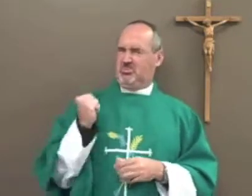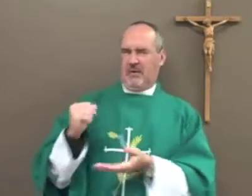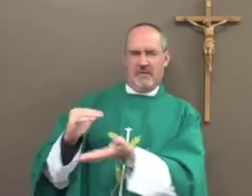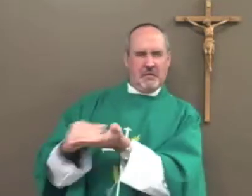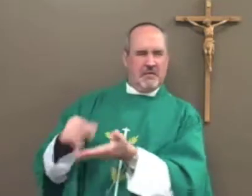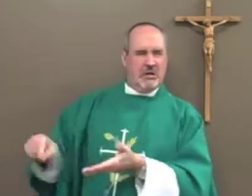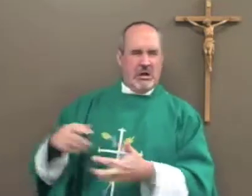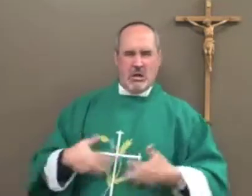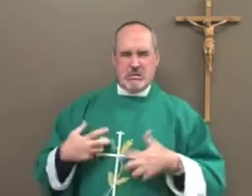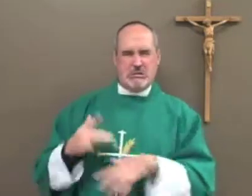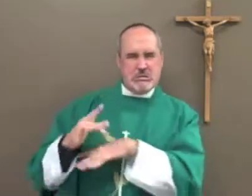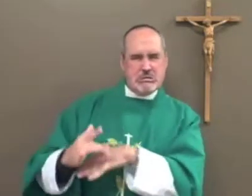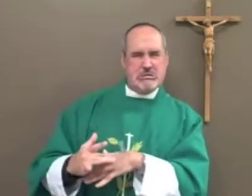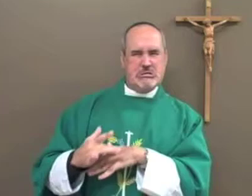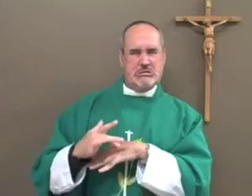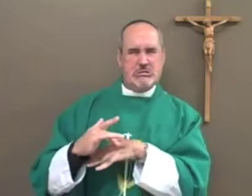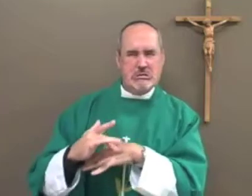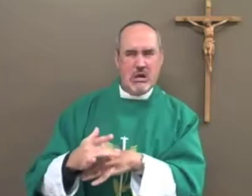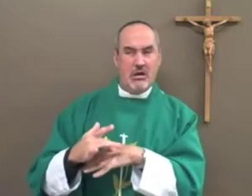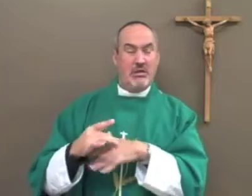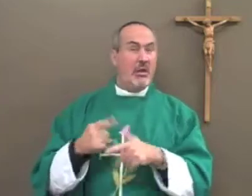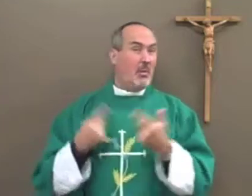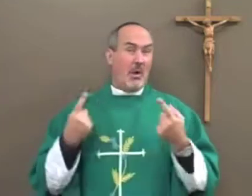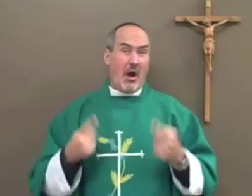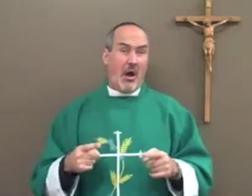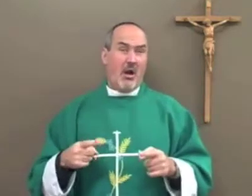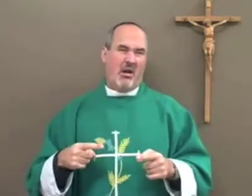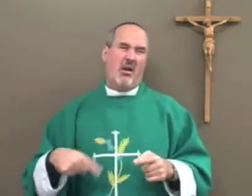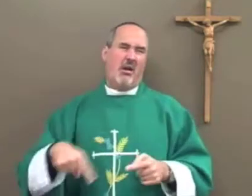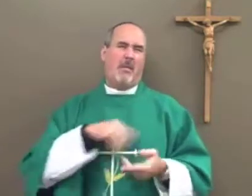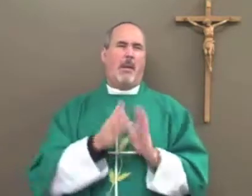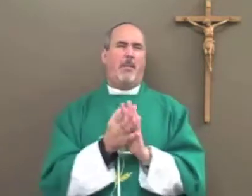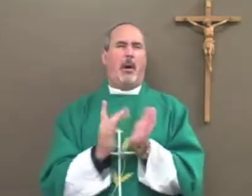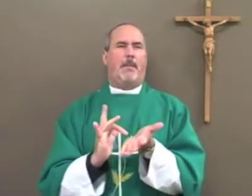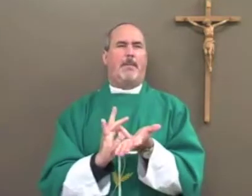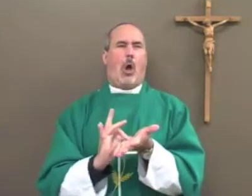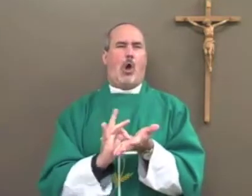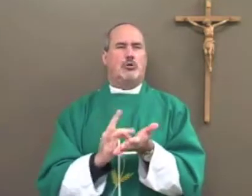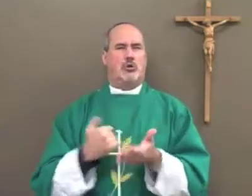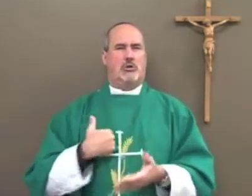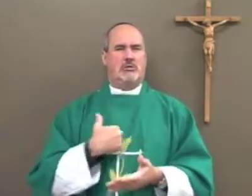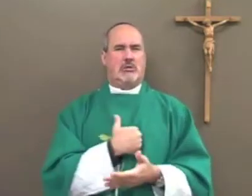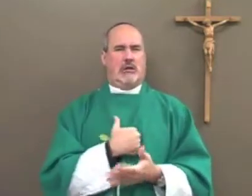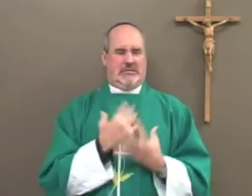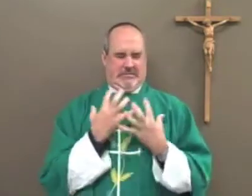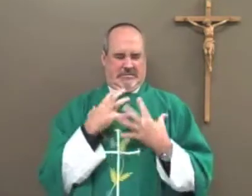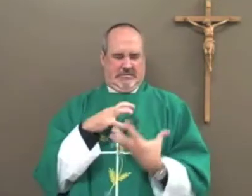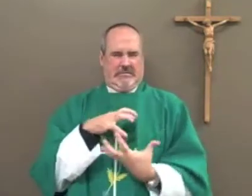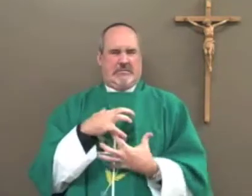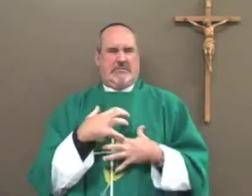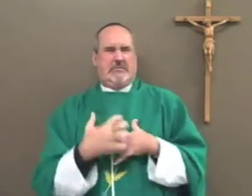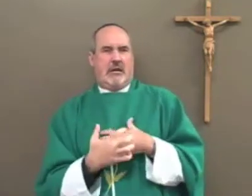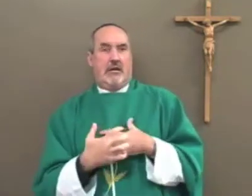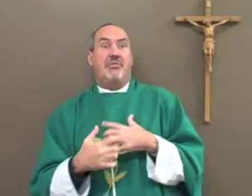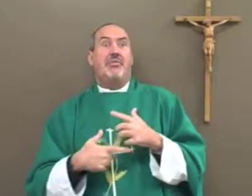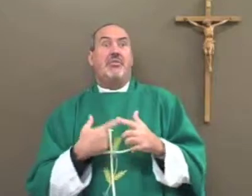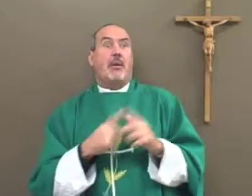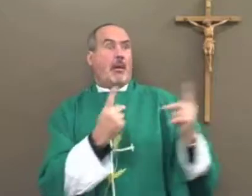If we don't love our enemies and we don't forgive them and we obsess about what they've done to us, then we poison